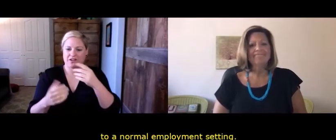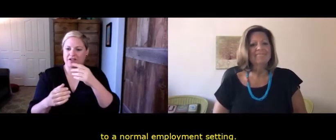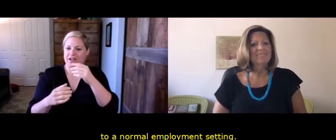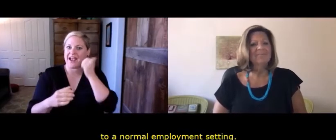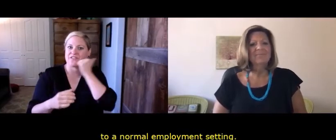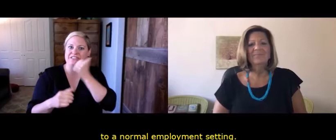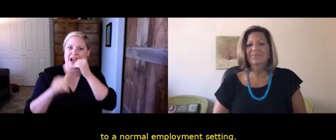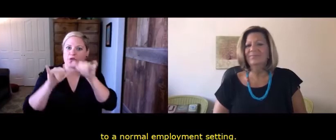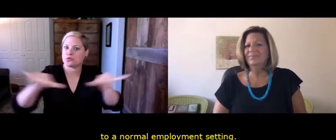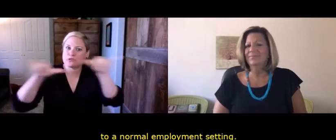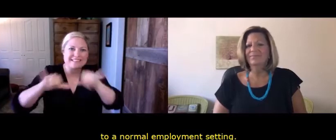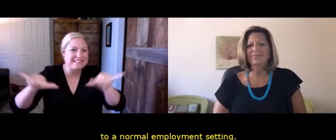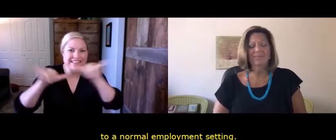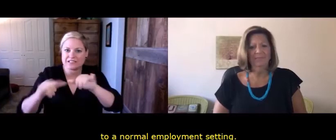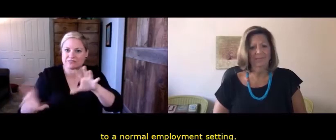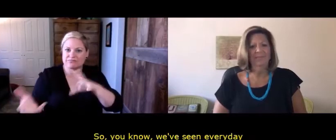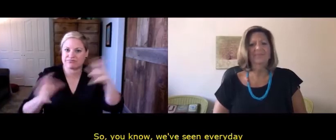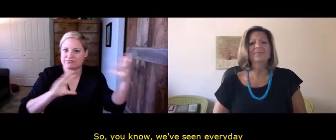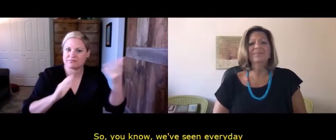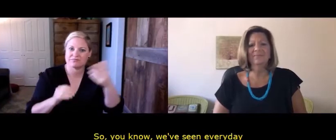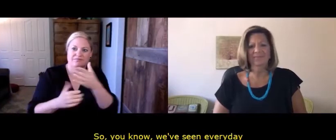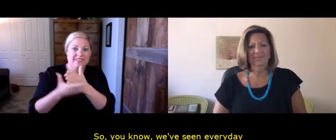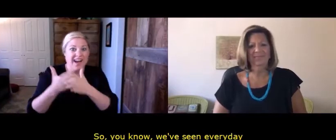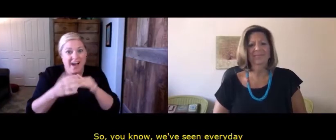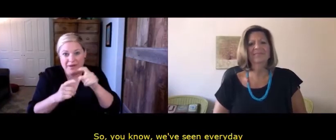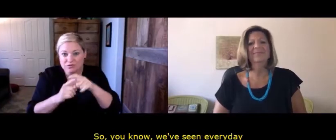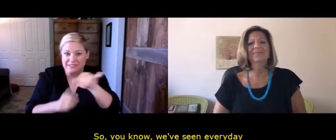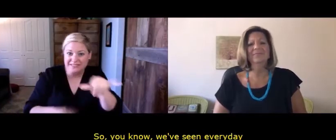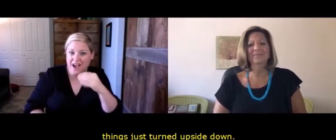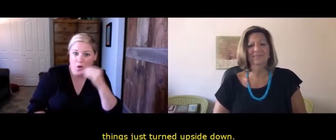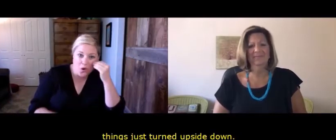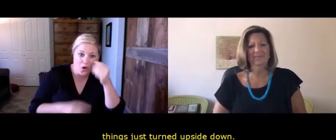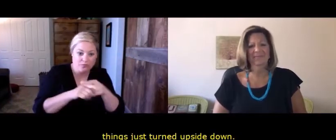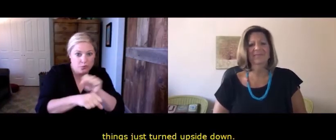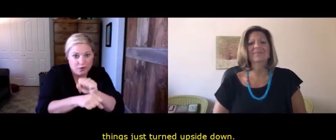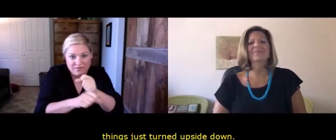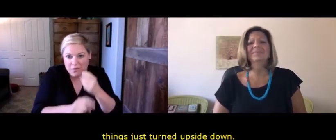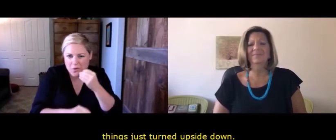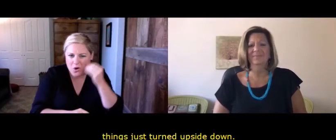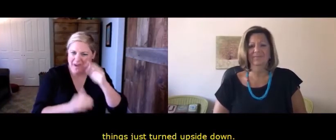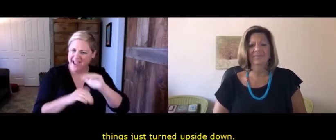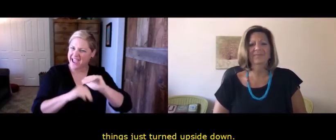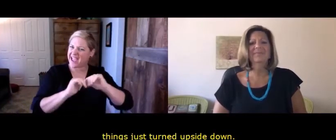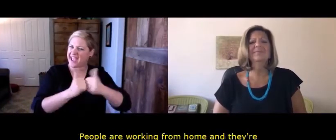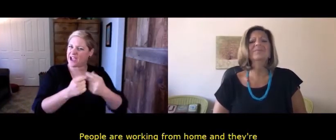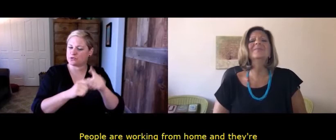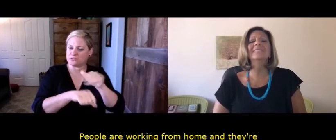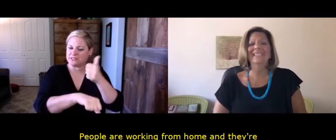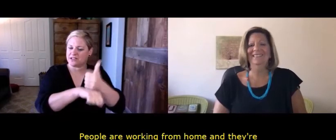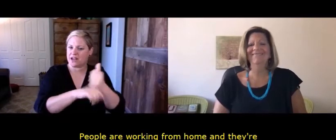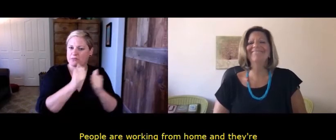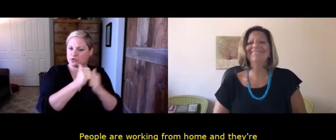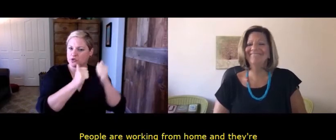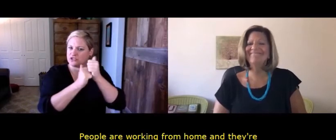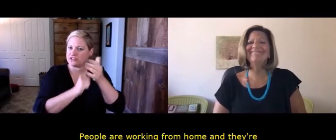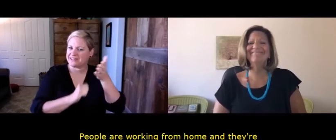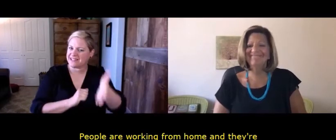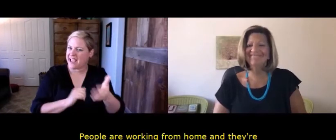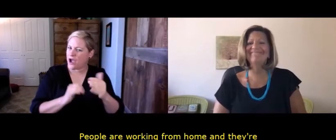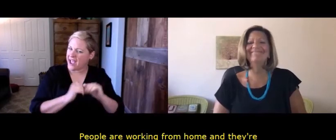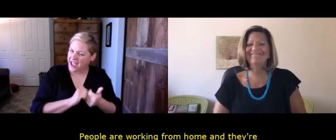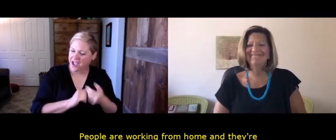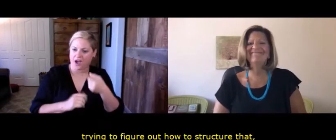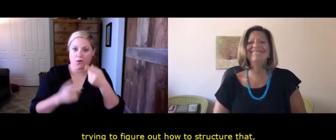back to a normal employment setting. So, we've seen everyday things just turned upside down. People are working from